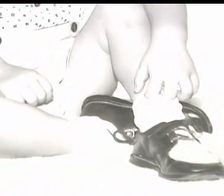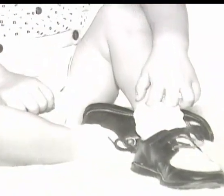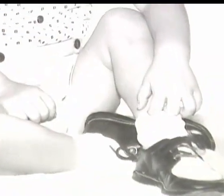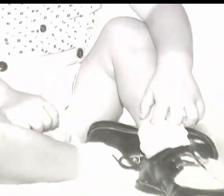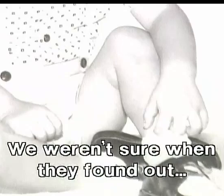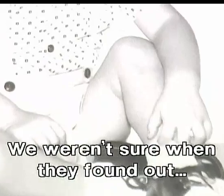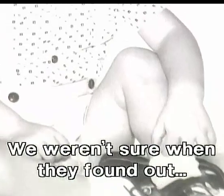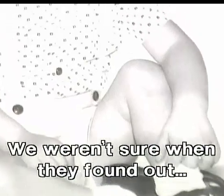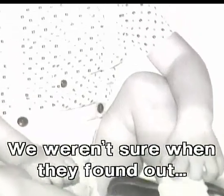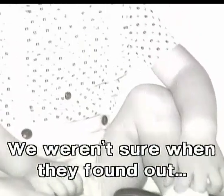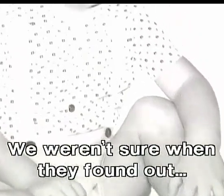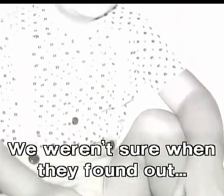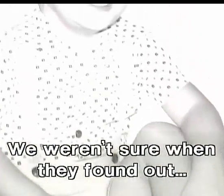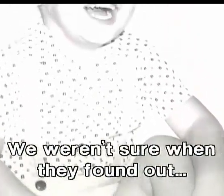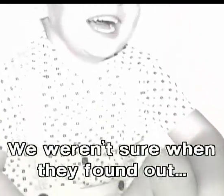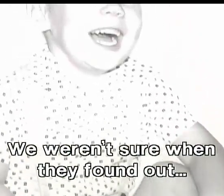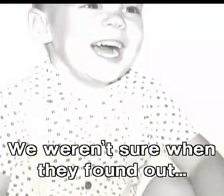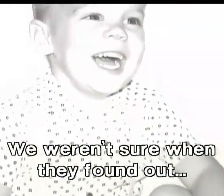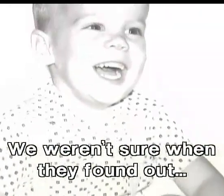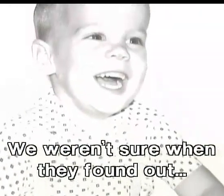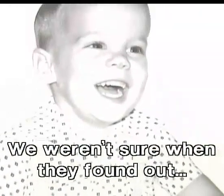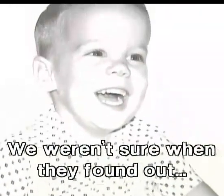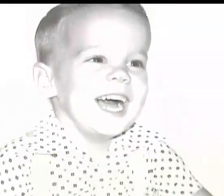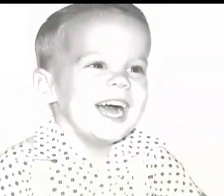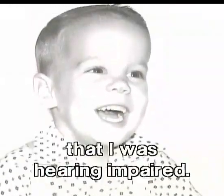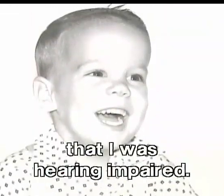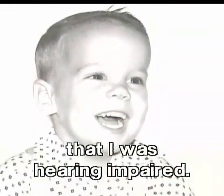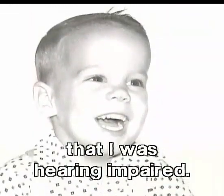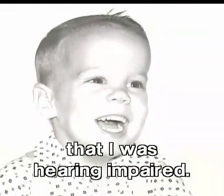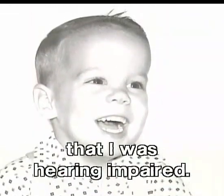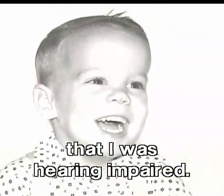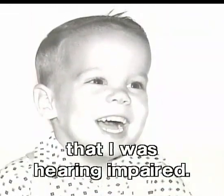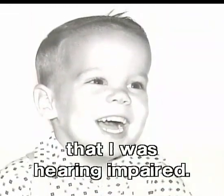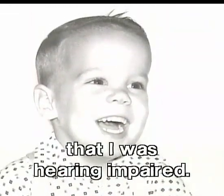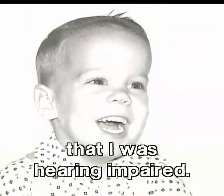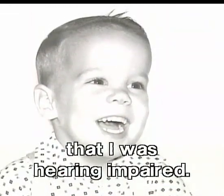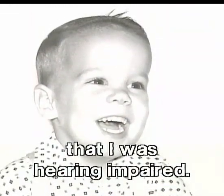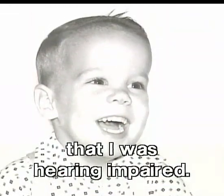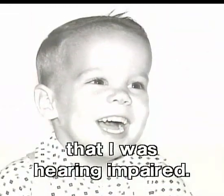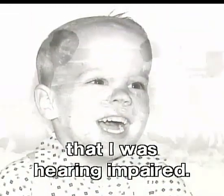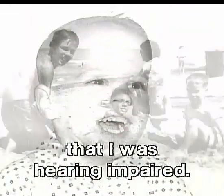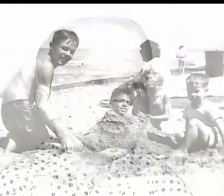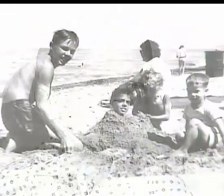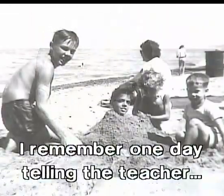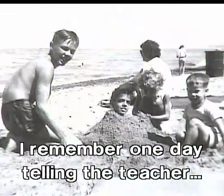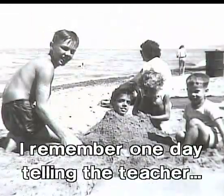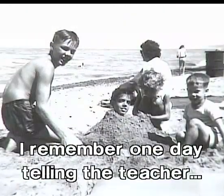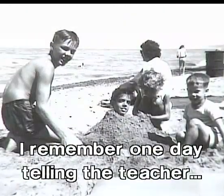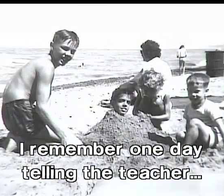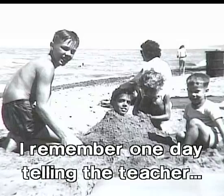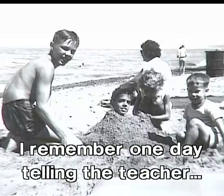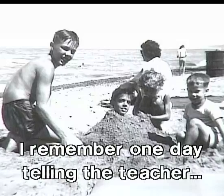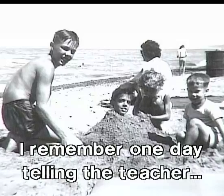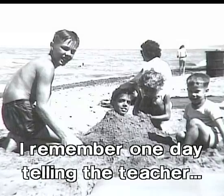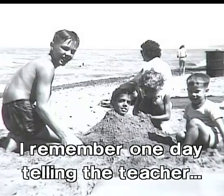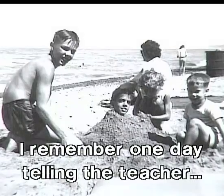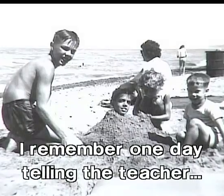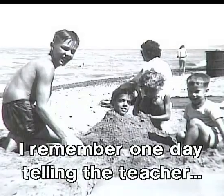We weren't sure when they found out that I was hearing impaired. I can remember one day telling the teacher